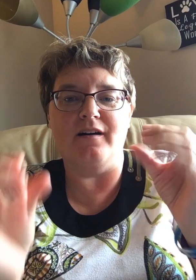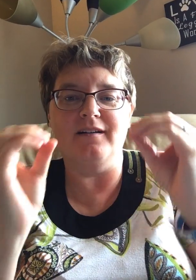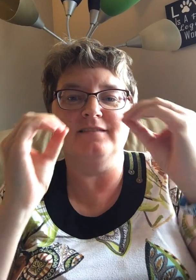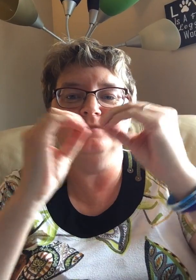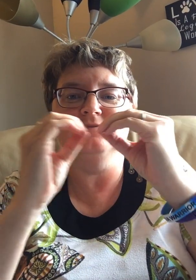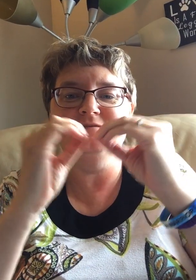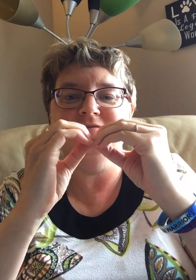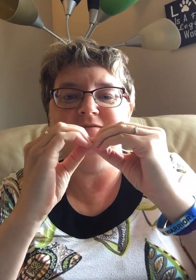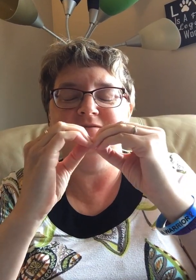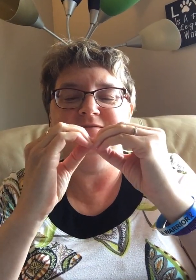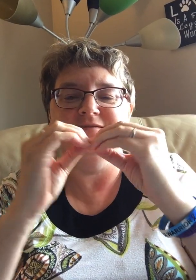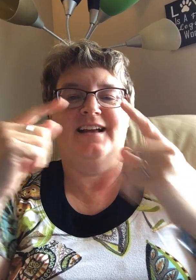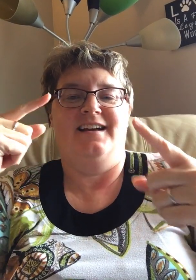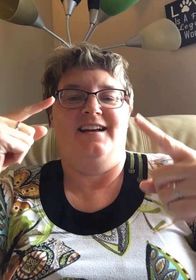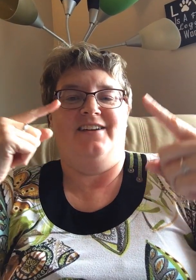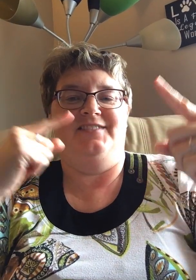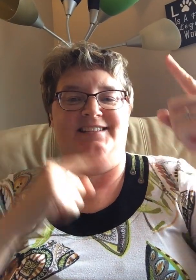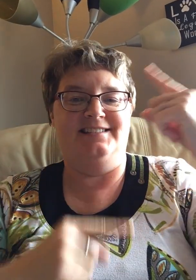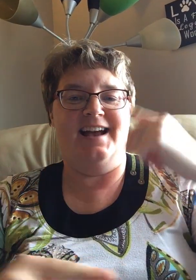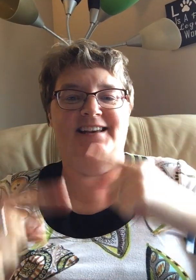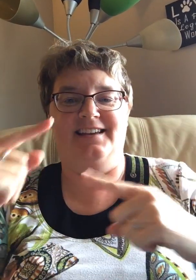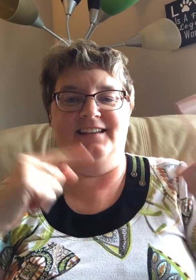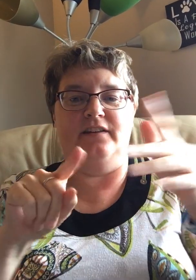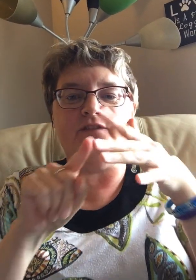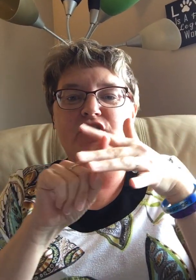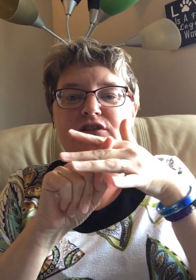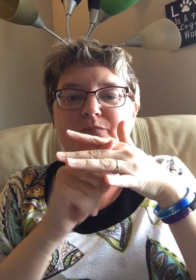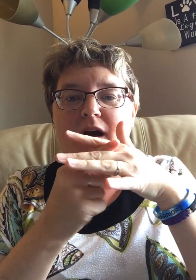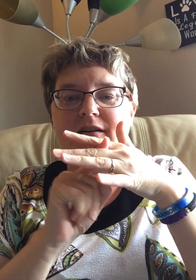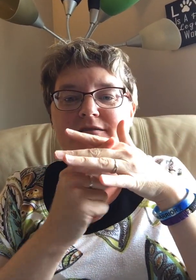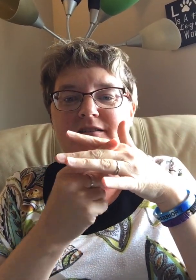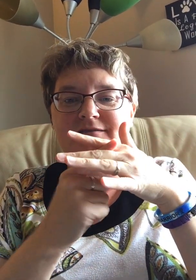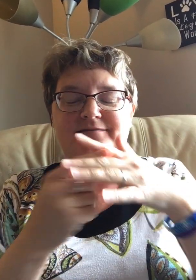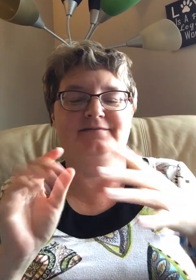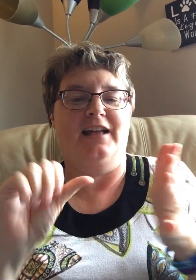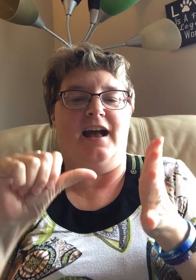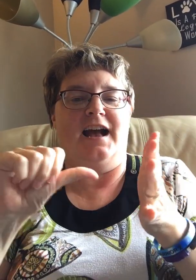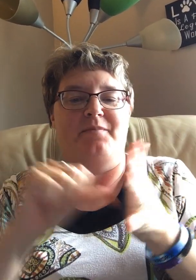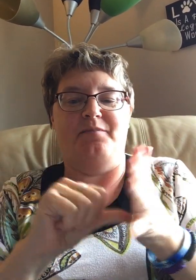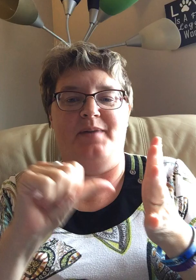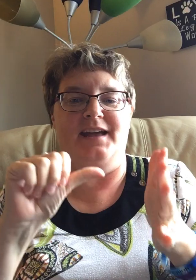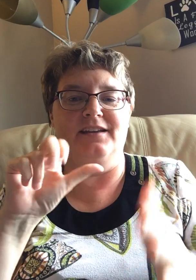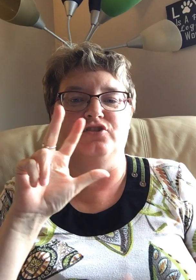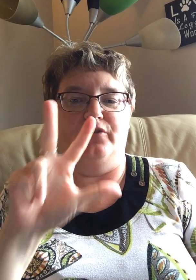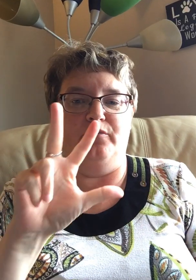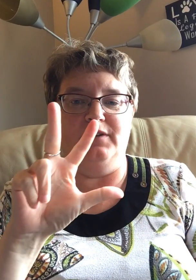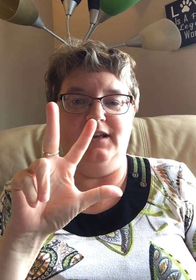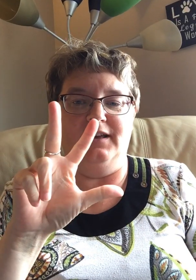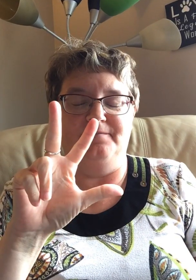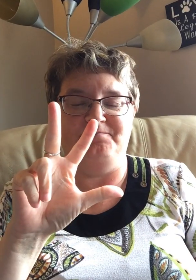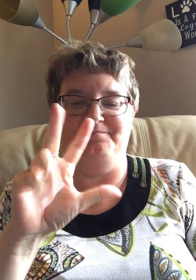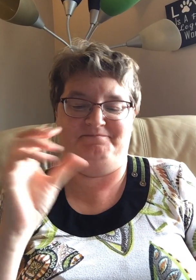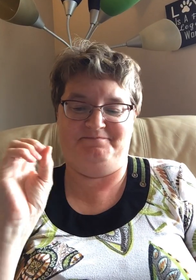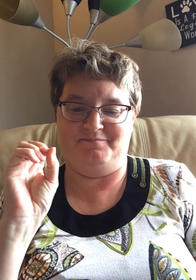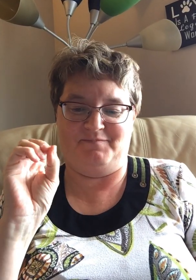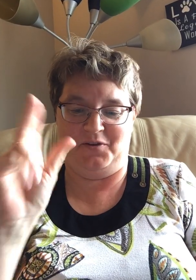more of the signing, the first part. I'm on page 3,